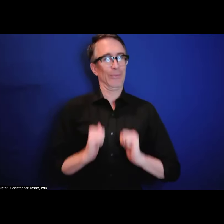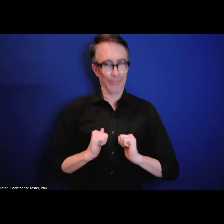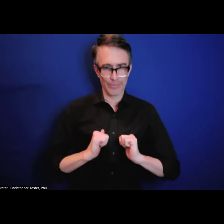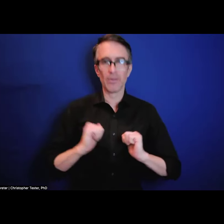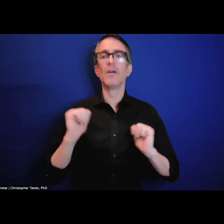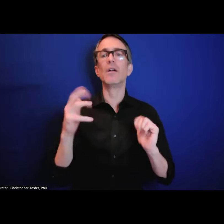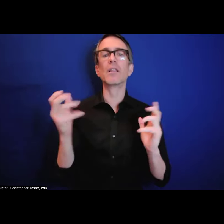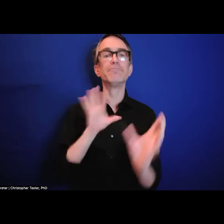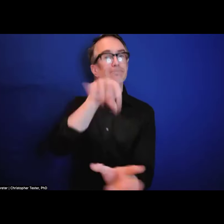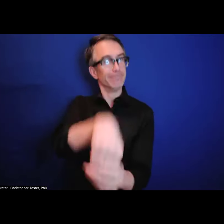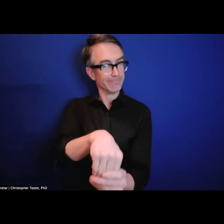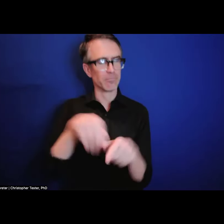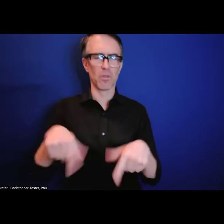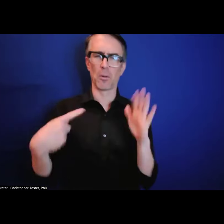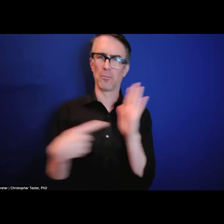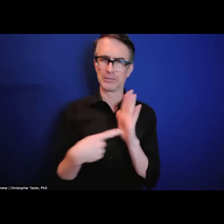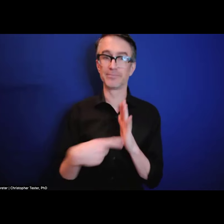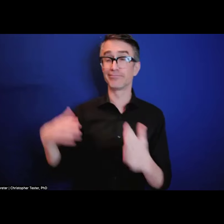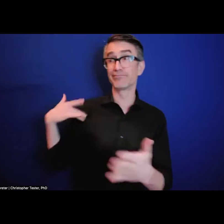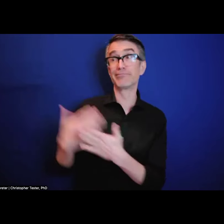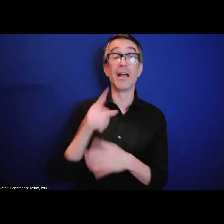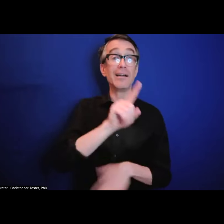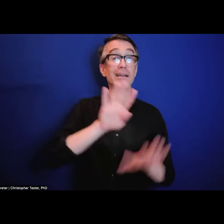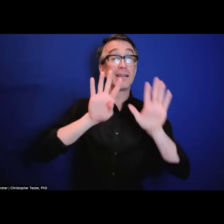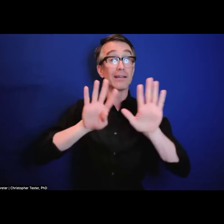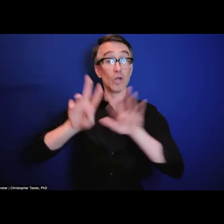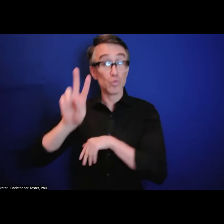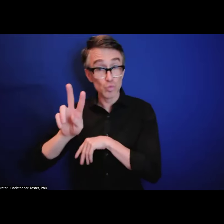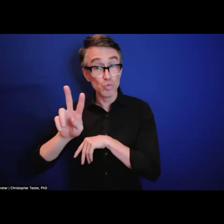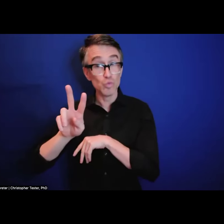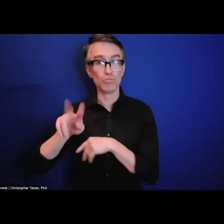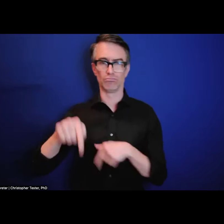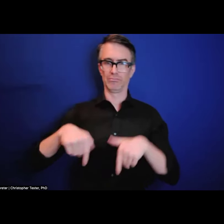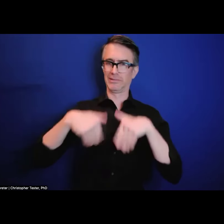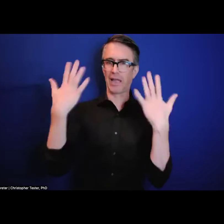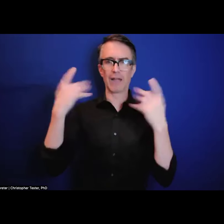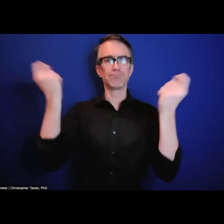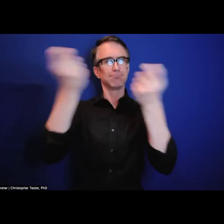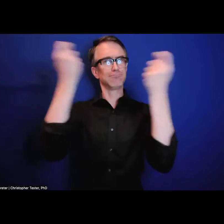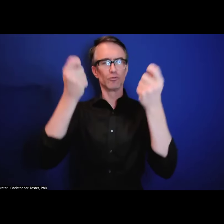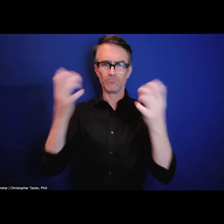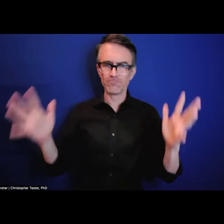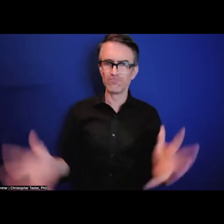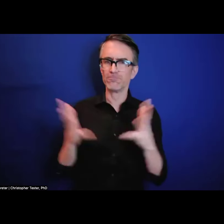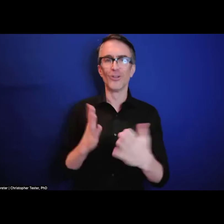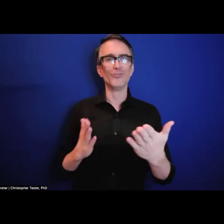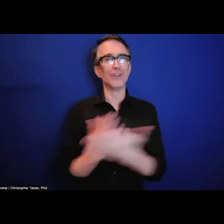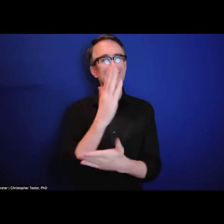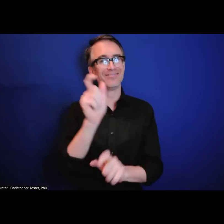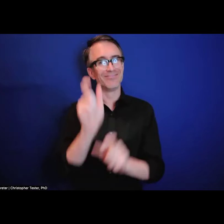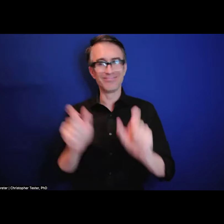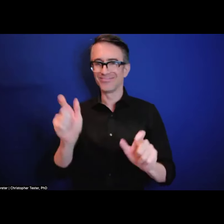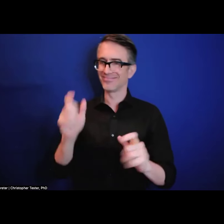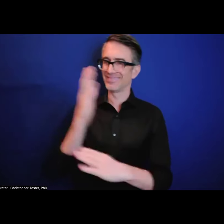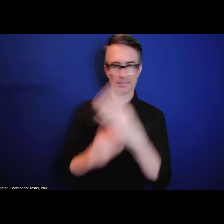with disabilities in all spheres of society and development, including their right to health. The day